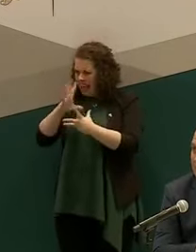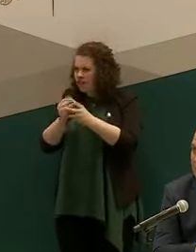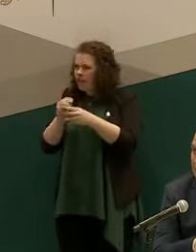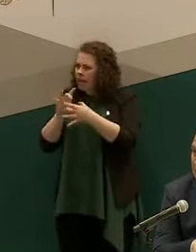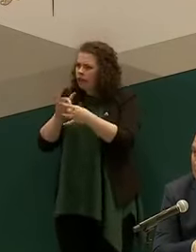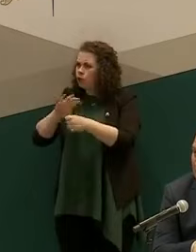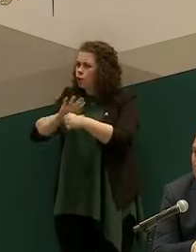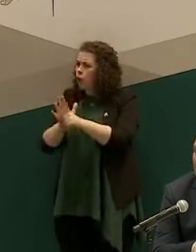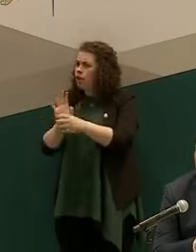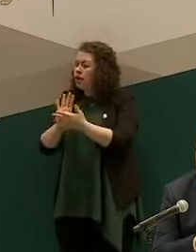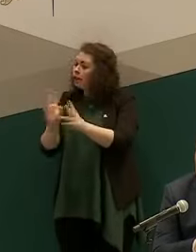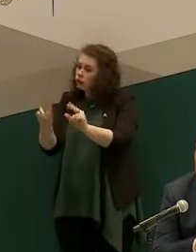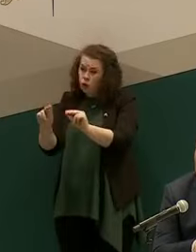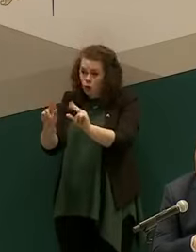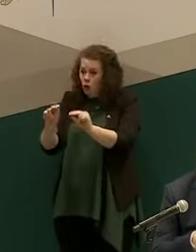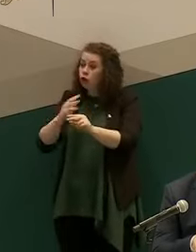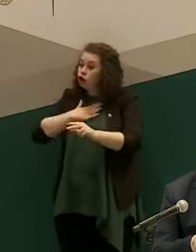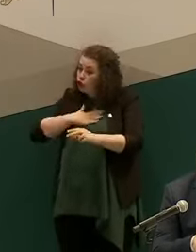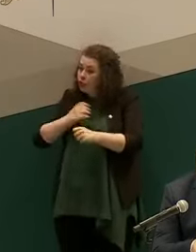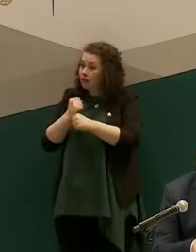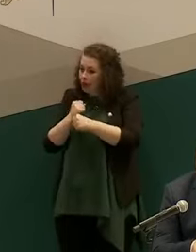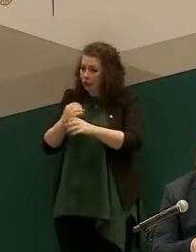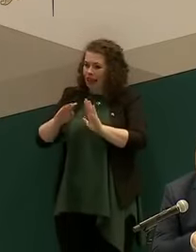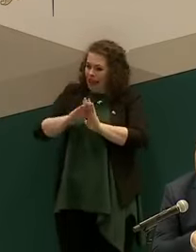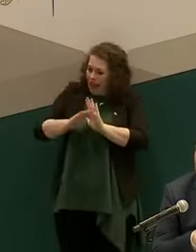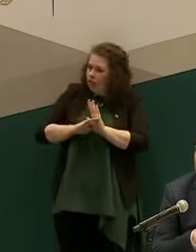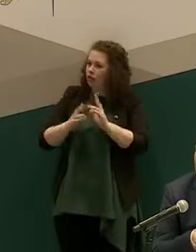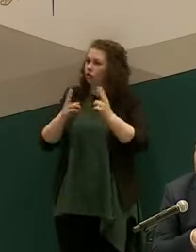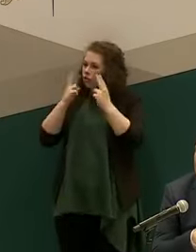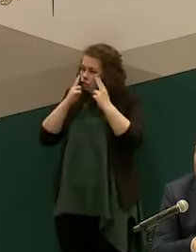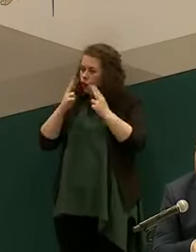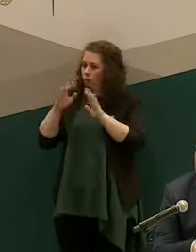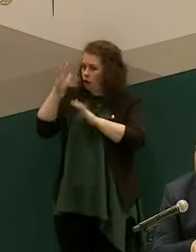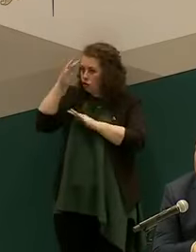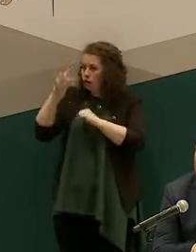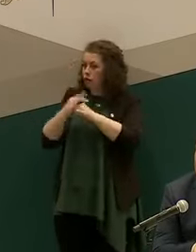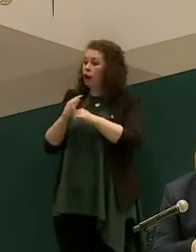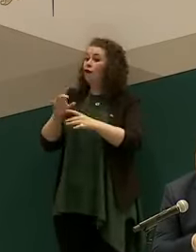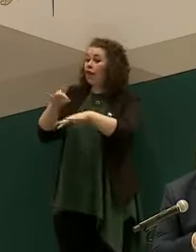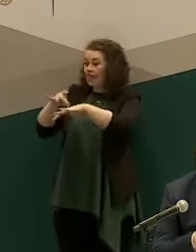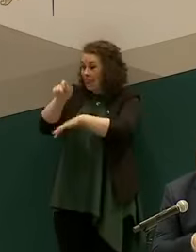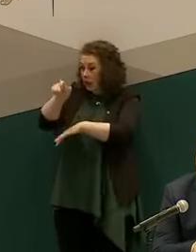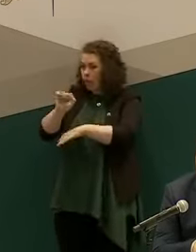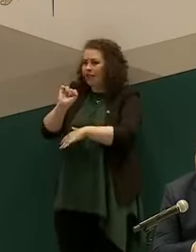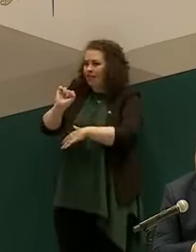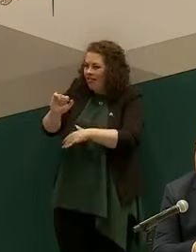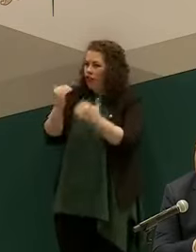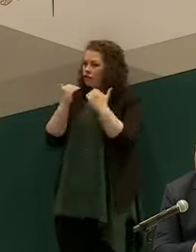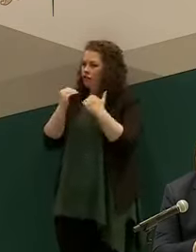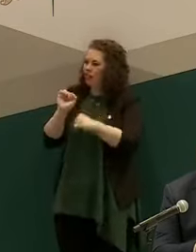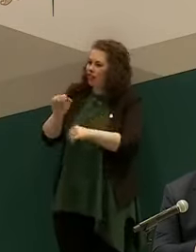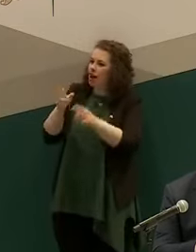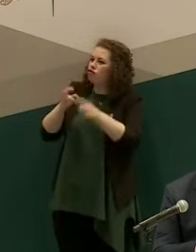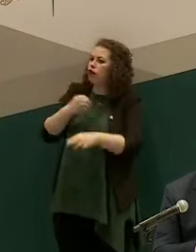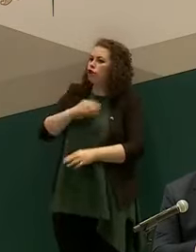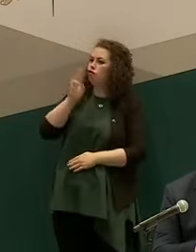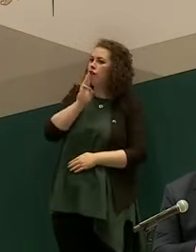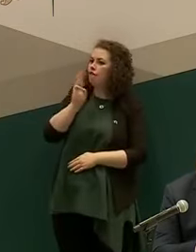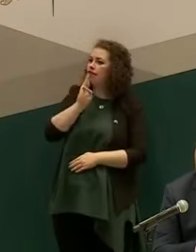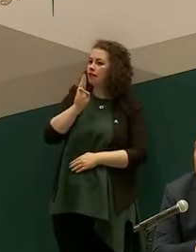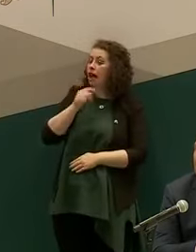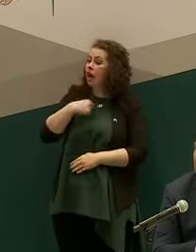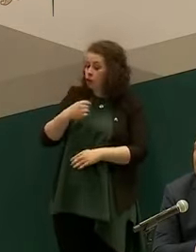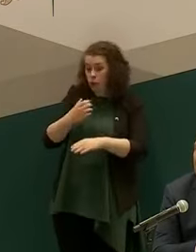anybody in any way other than the ethical principle of patient confidentiality and privacy, and we continue to